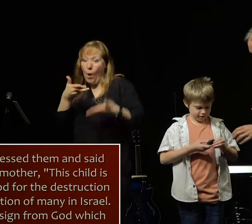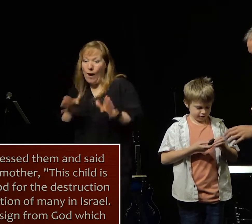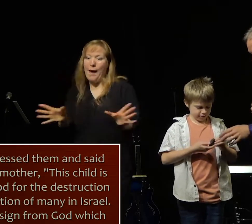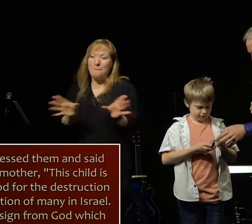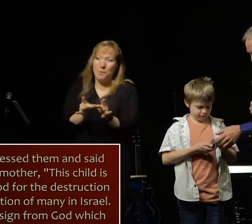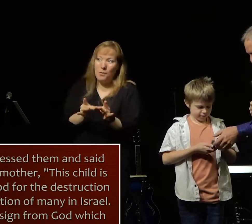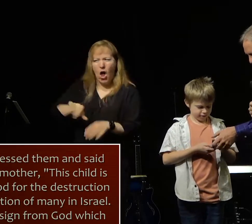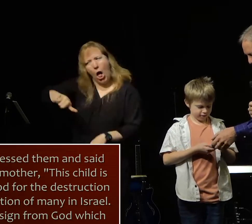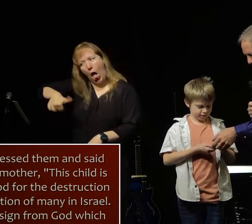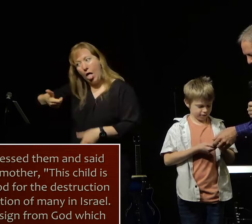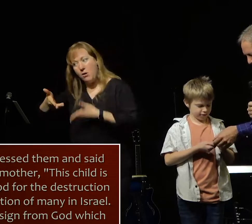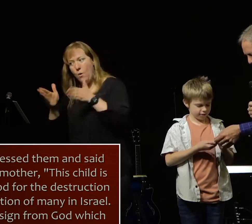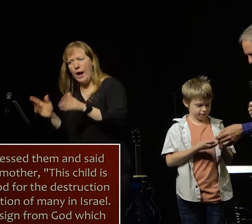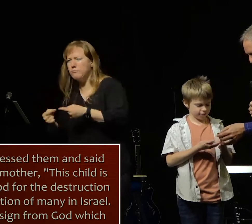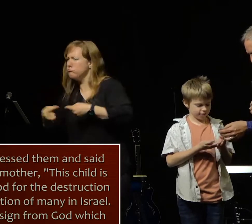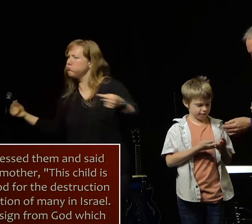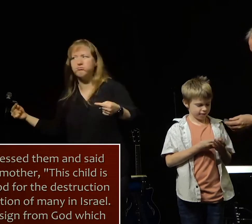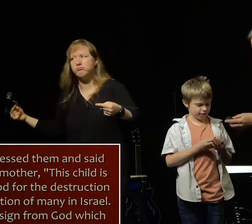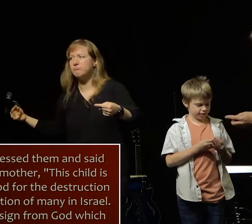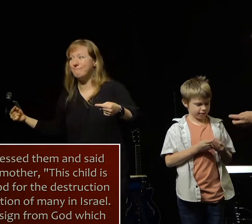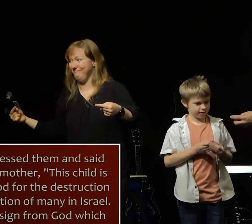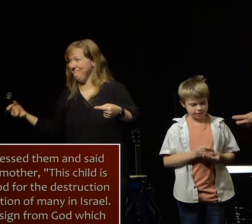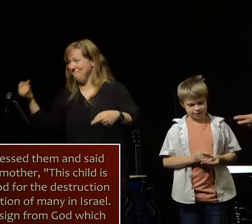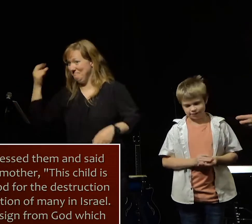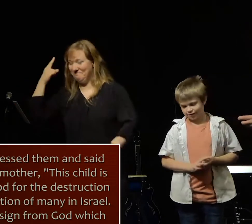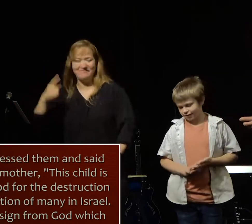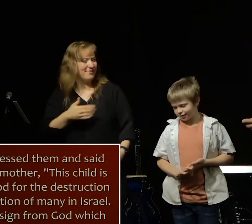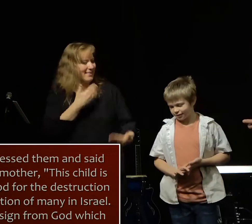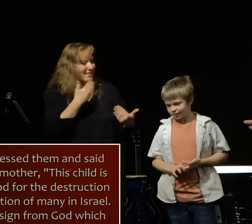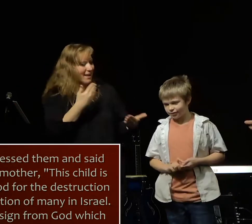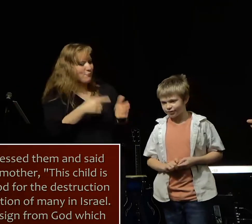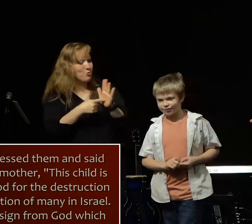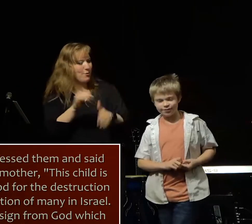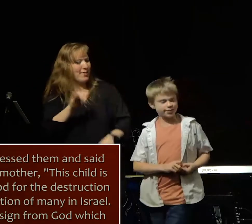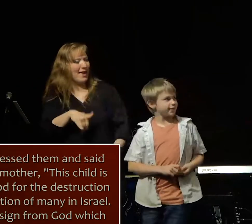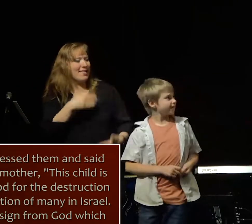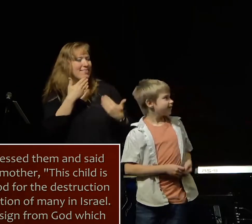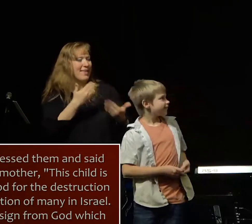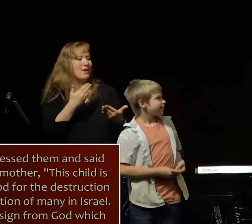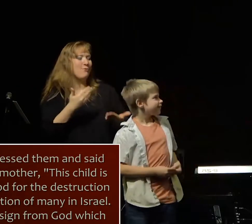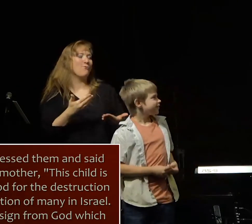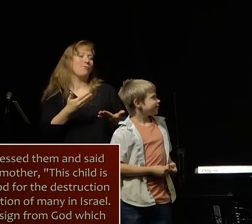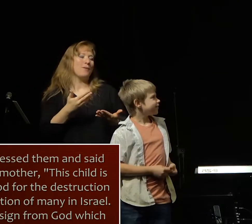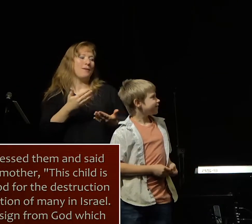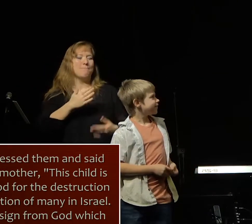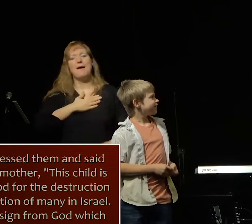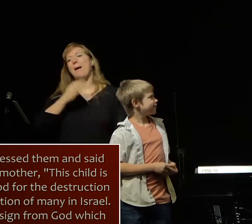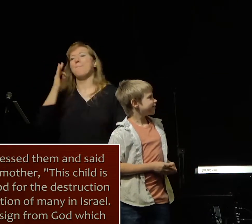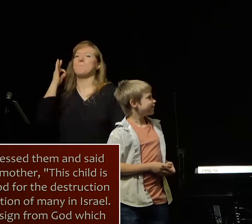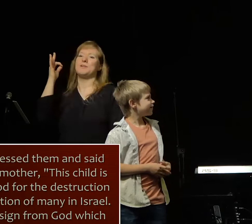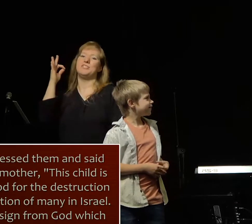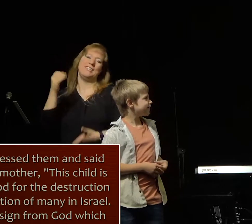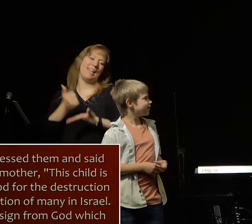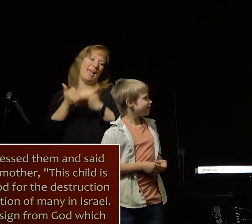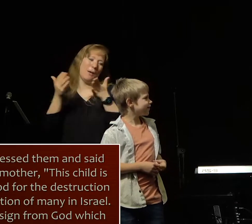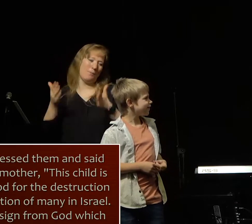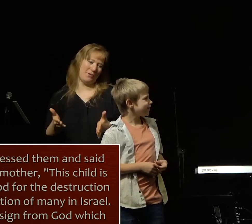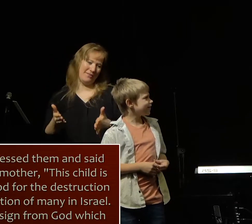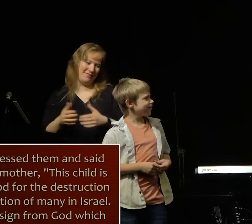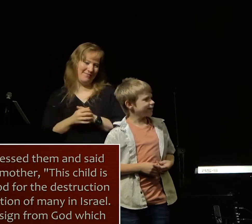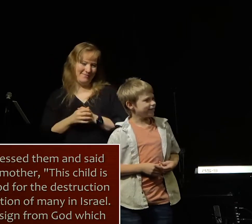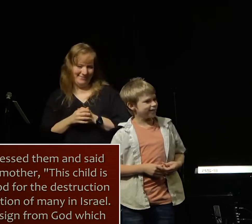Tight. Tight. Thank you so much. And thank you for being my preaching buddy